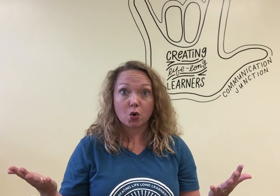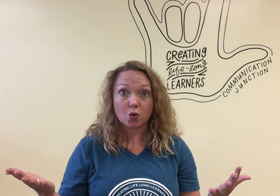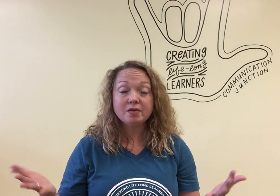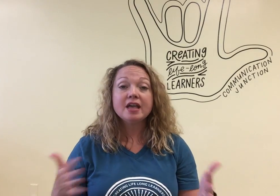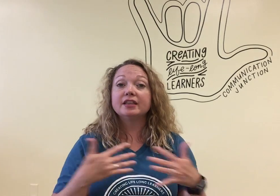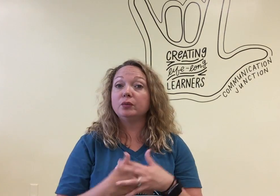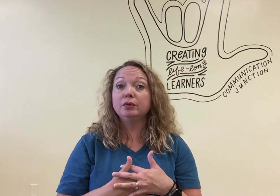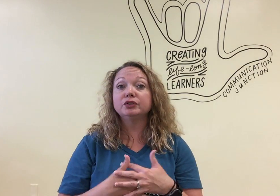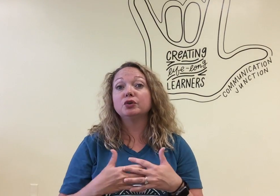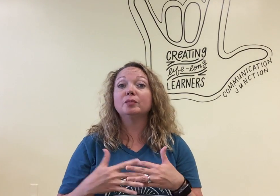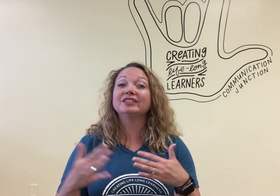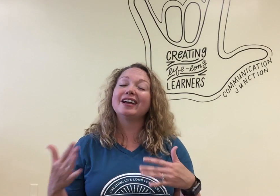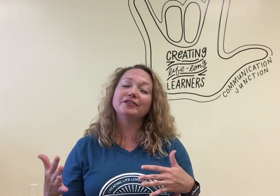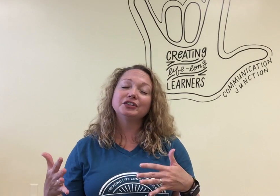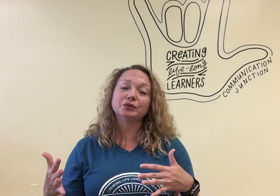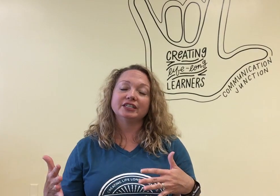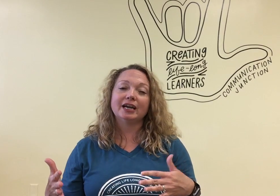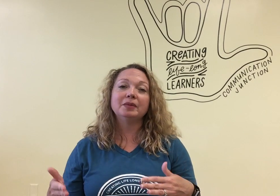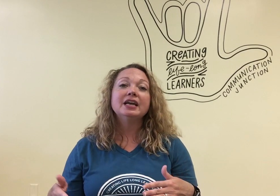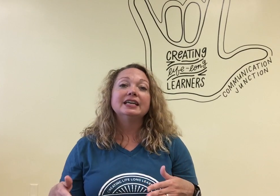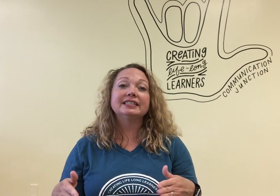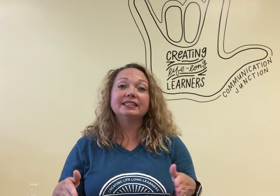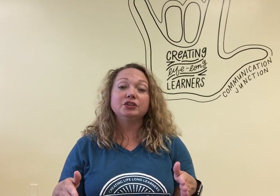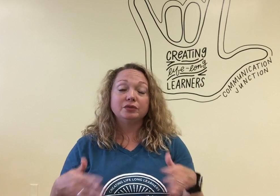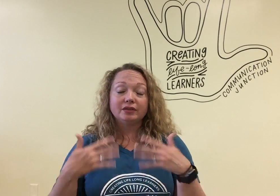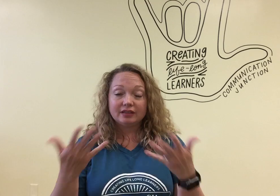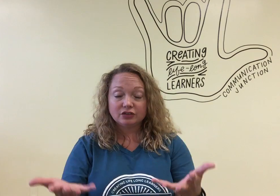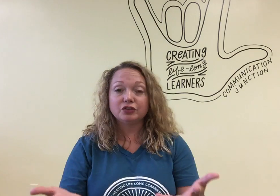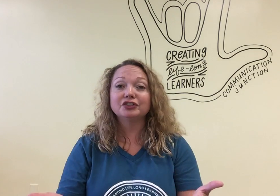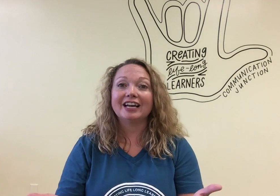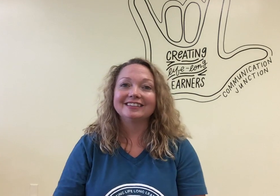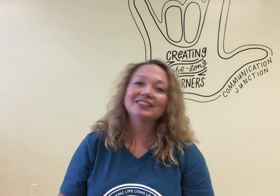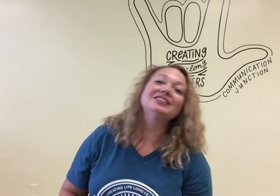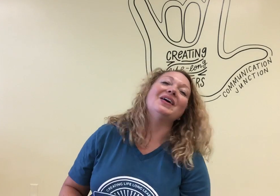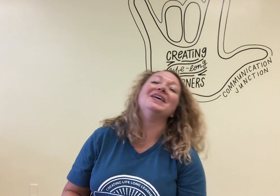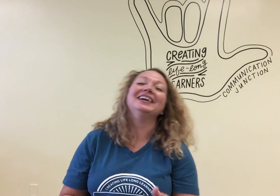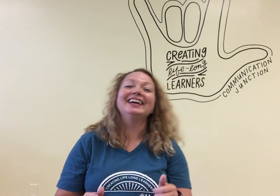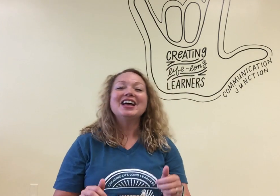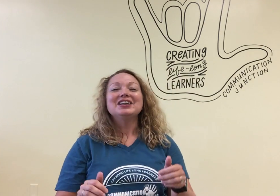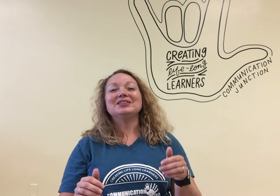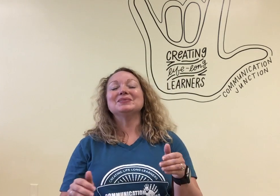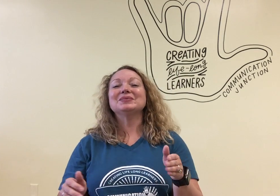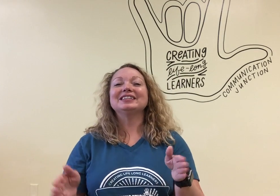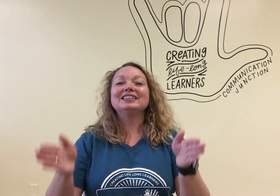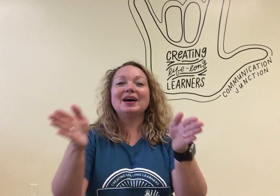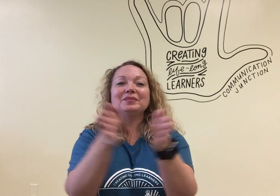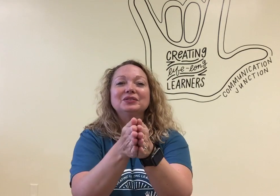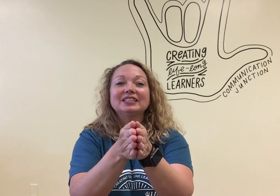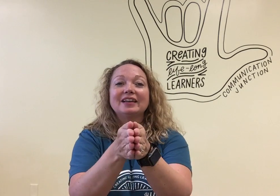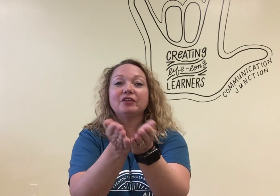home that we will do almost every story time, these are your signs. So you would use the sign for